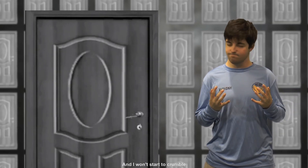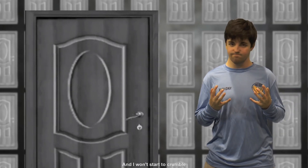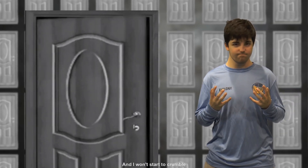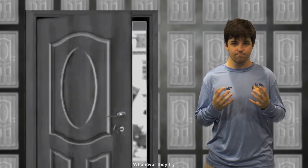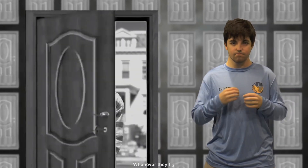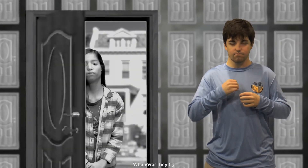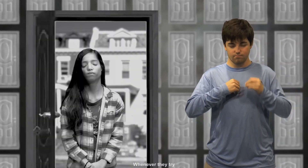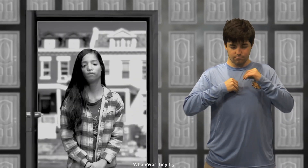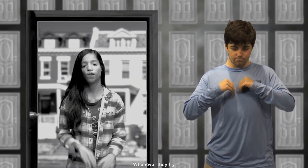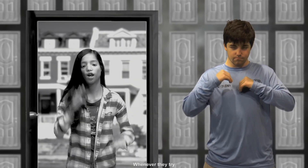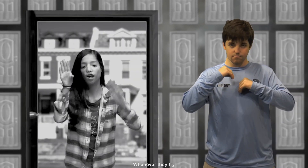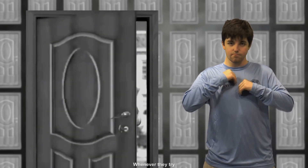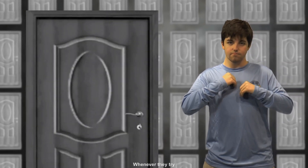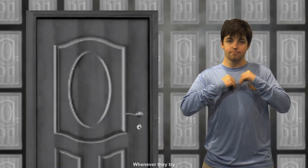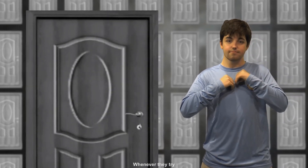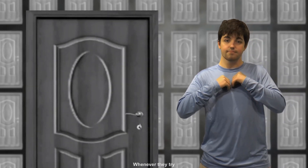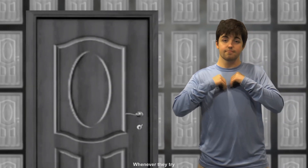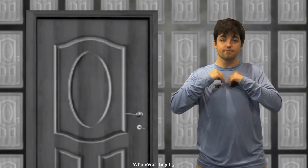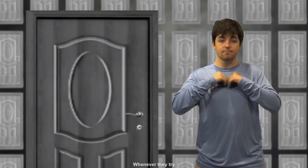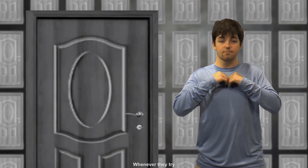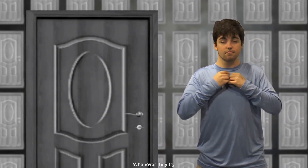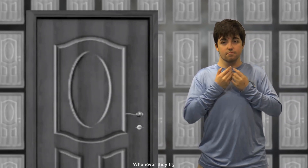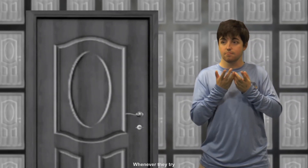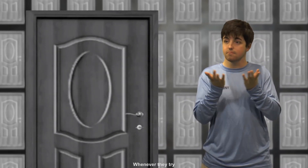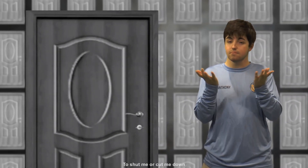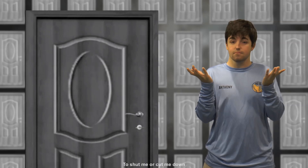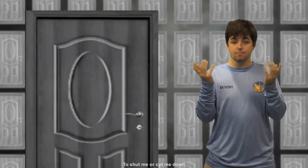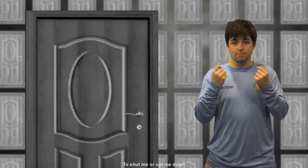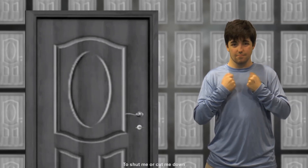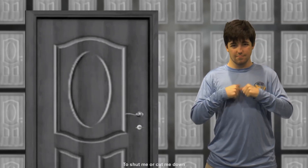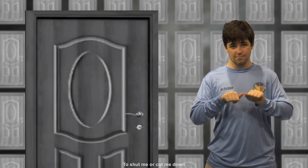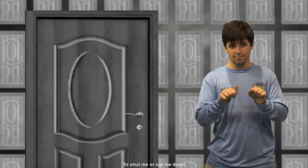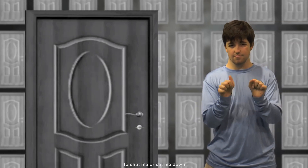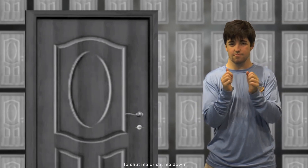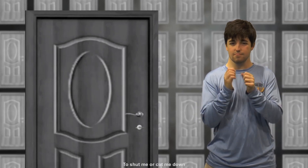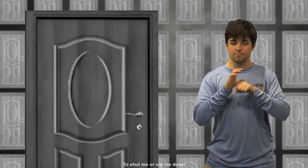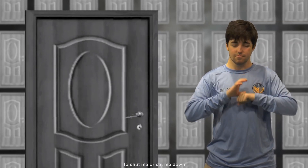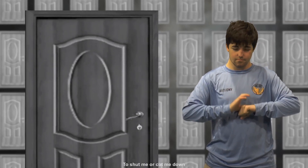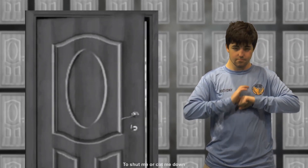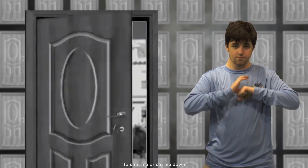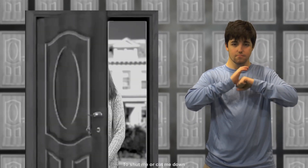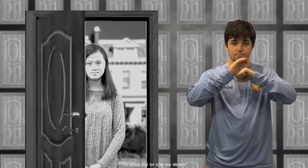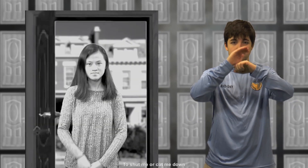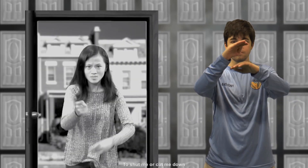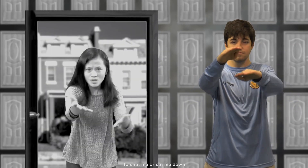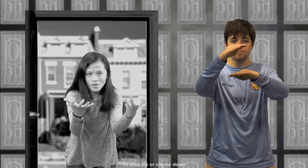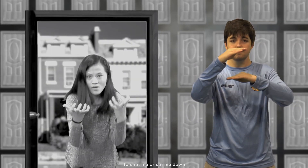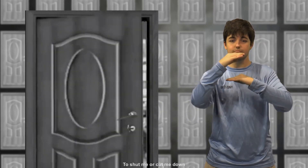Whenever they try to shut me or cut me down